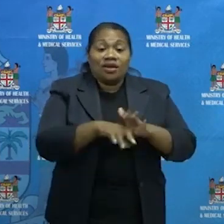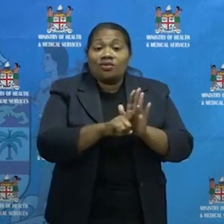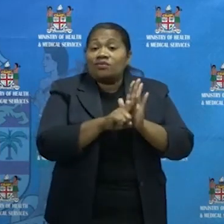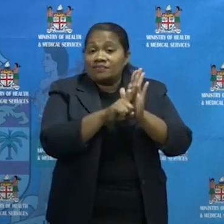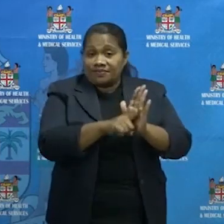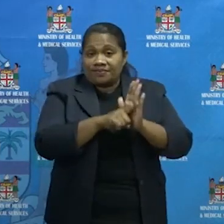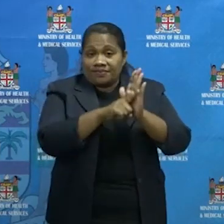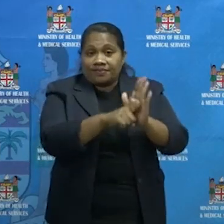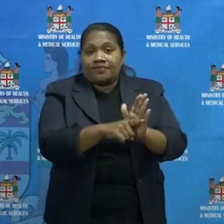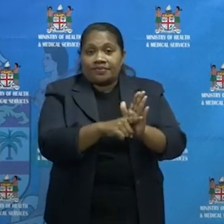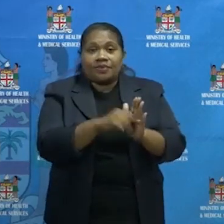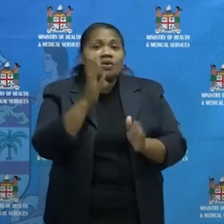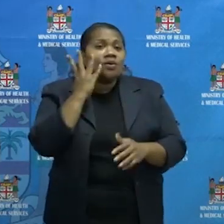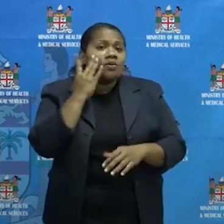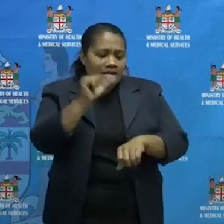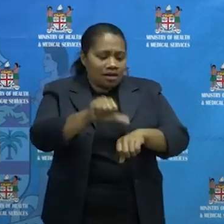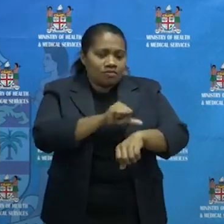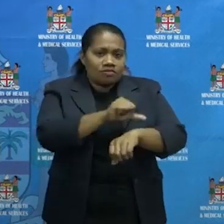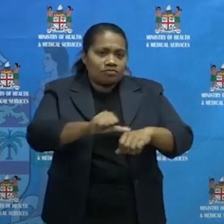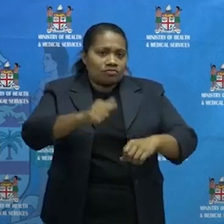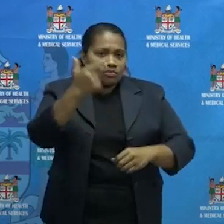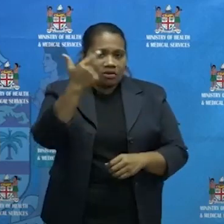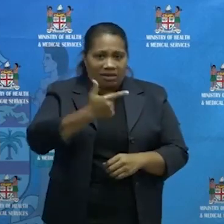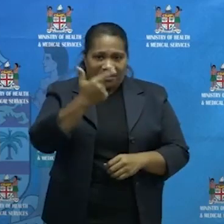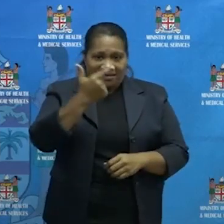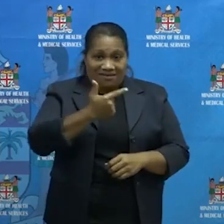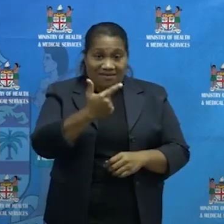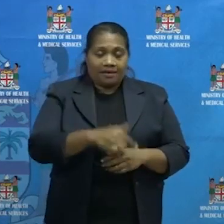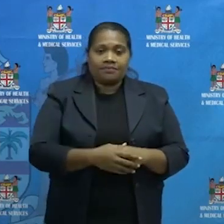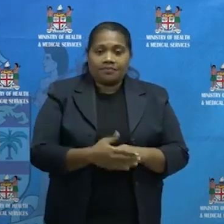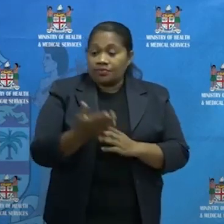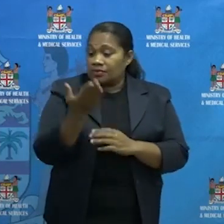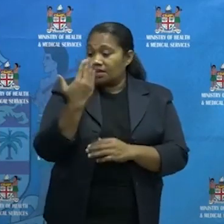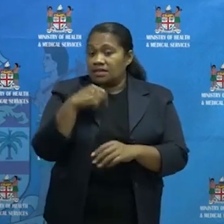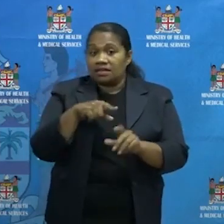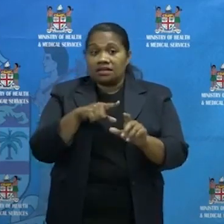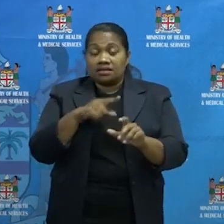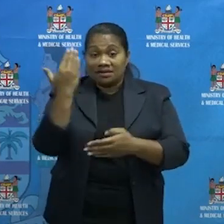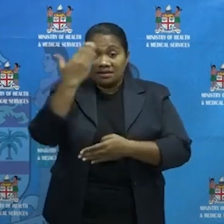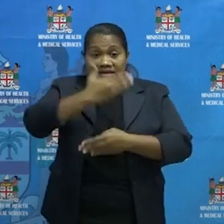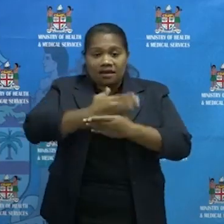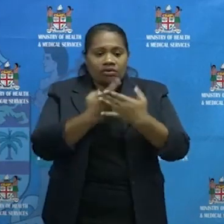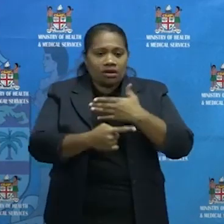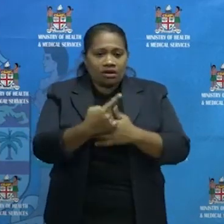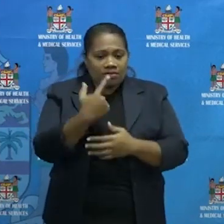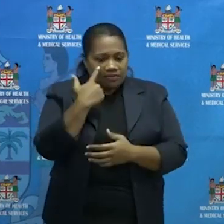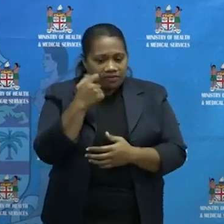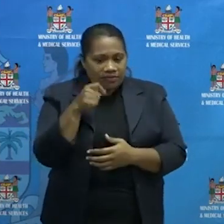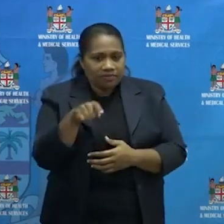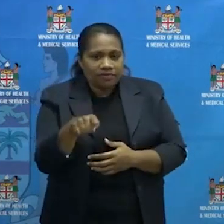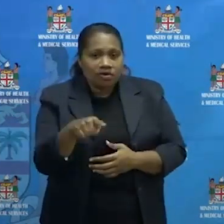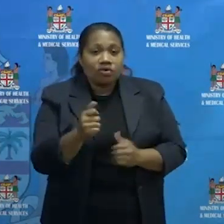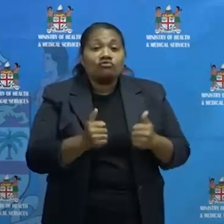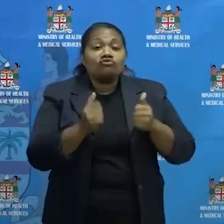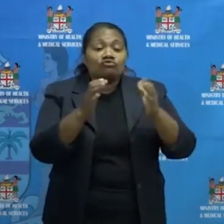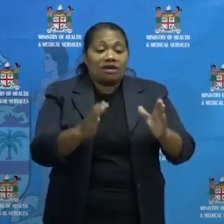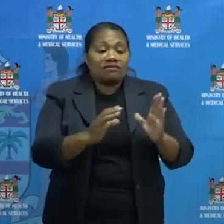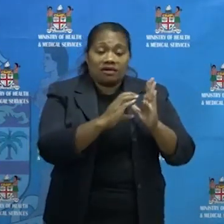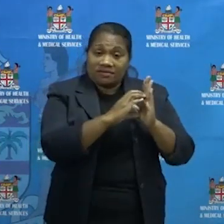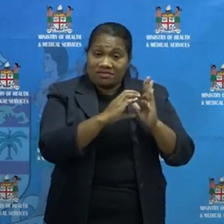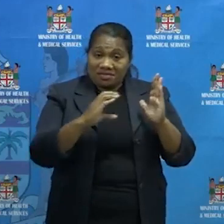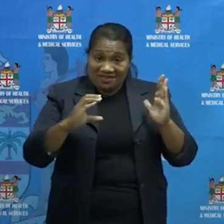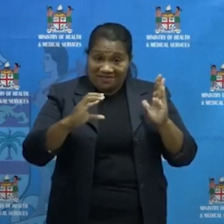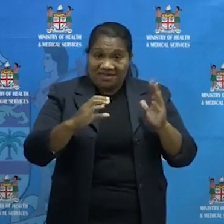Lautoka on April 17th. Last night we identified the drivers of both these